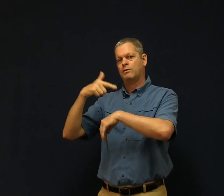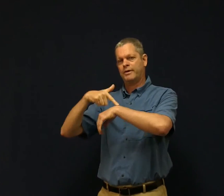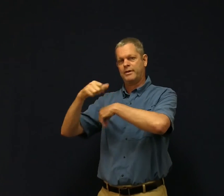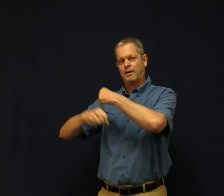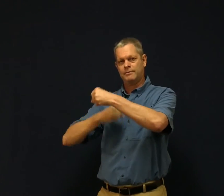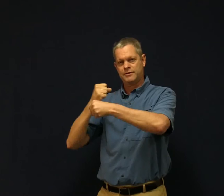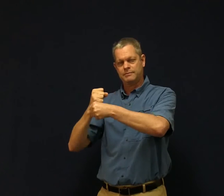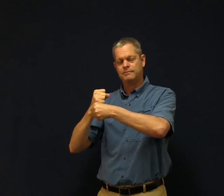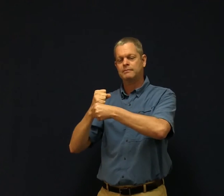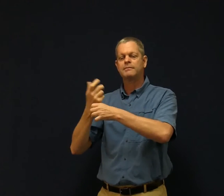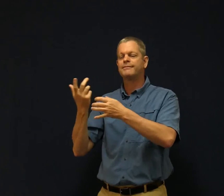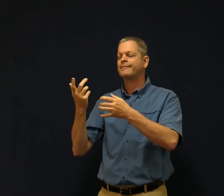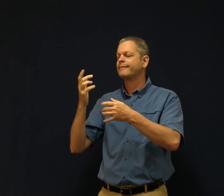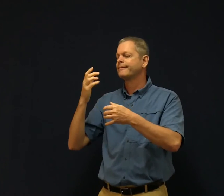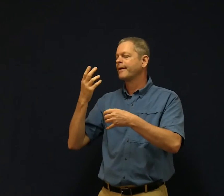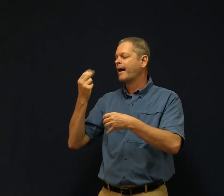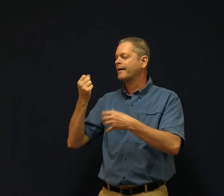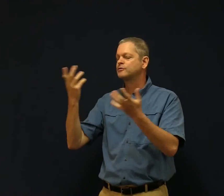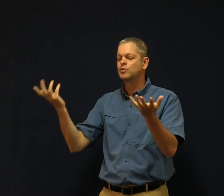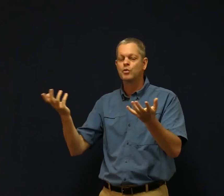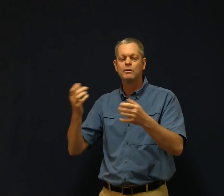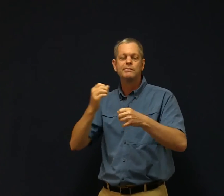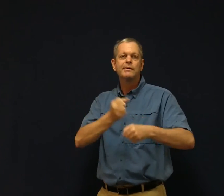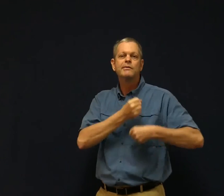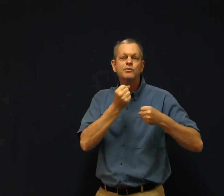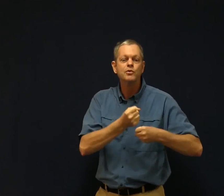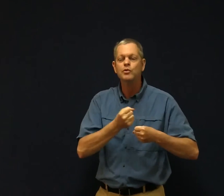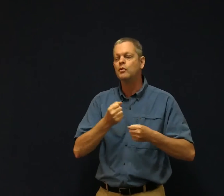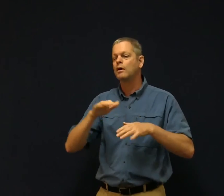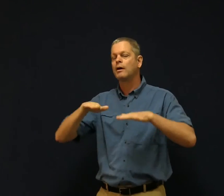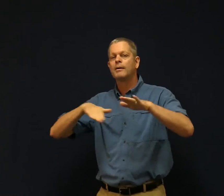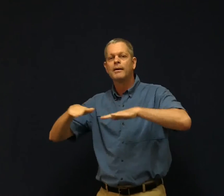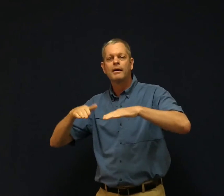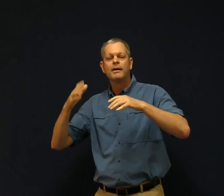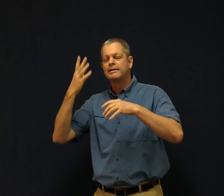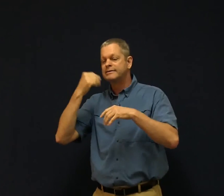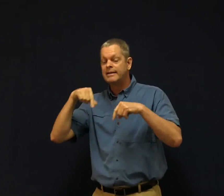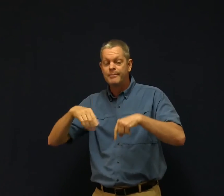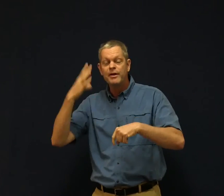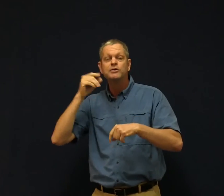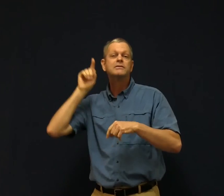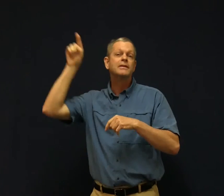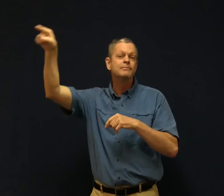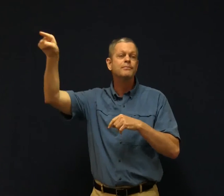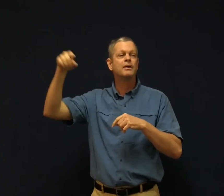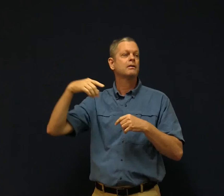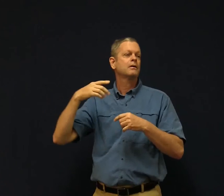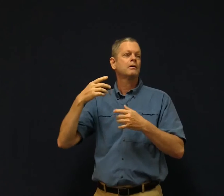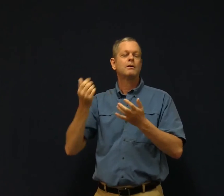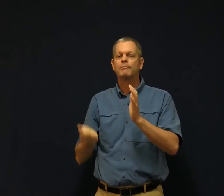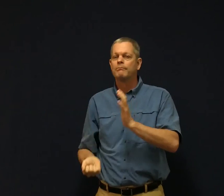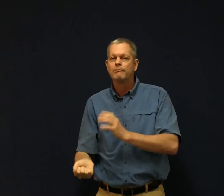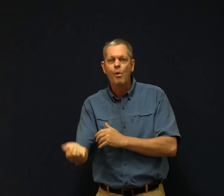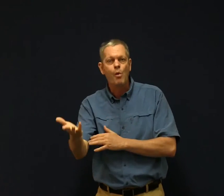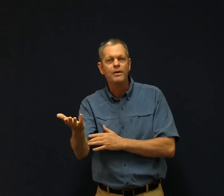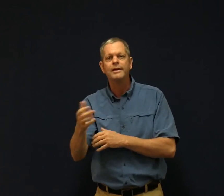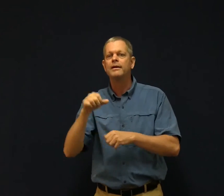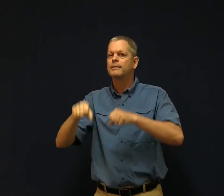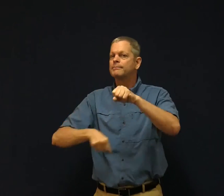school program, which meets 3 times a year, and it's an overnight program. The overnight program consists of sleeping out,